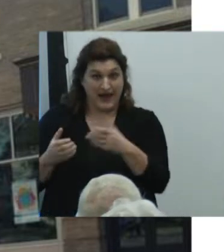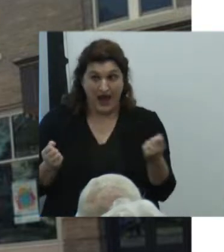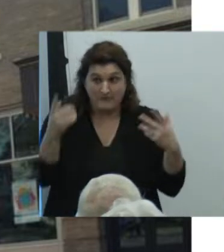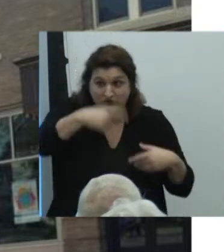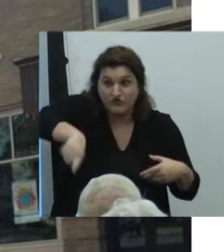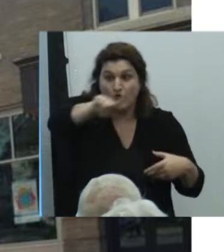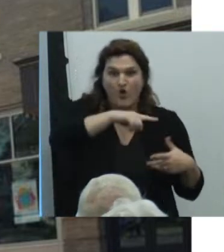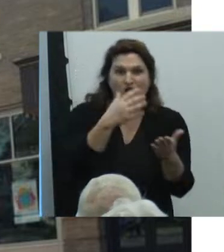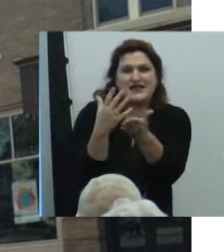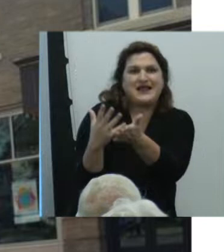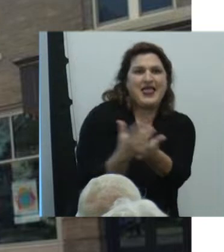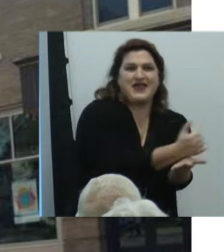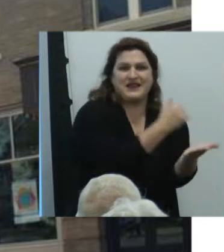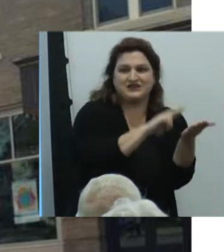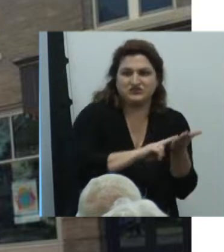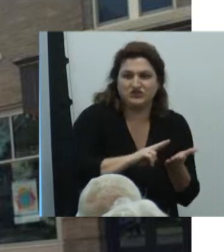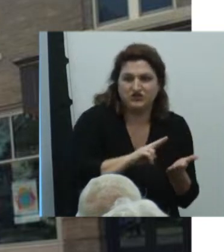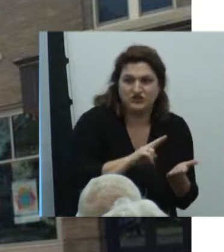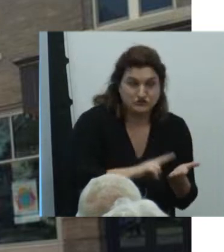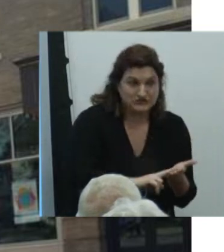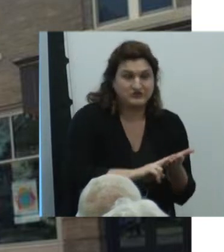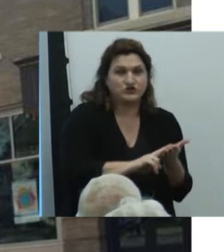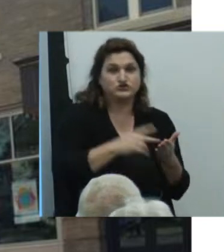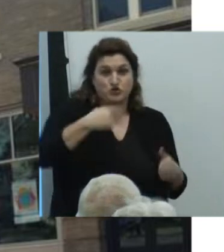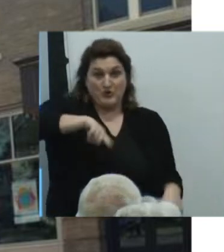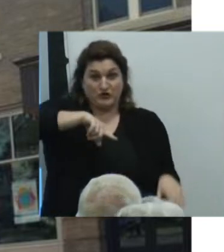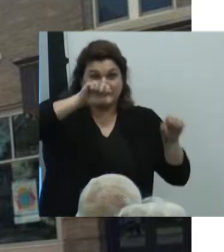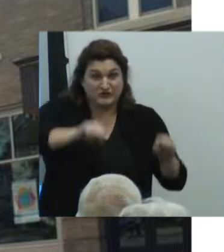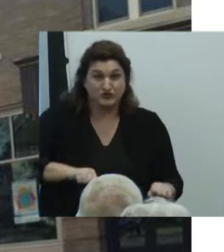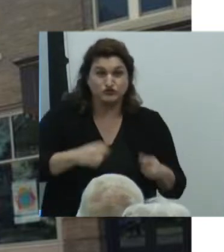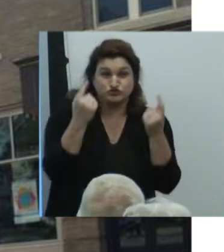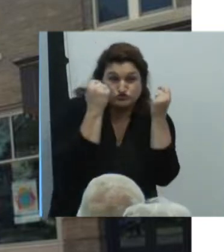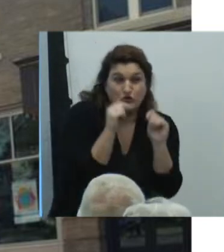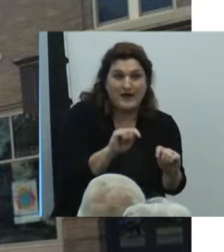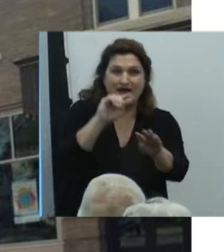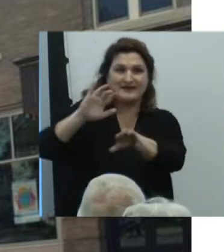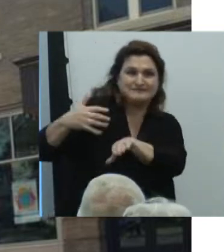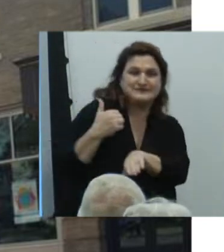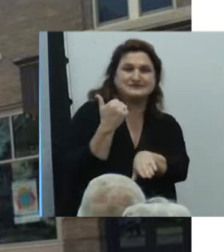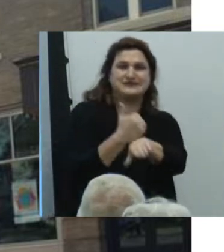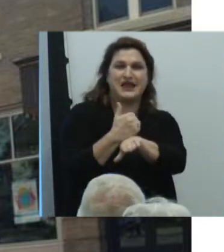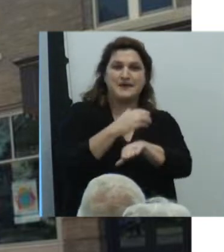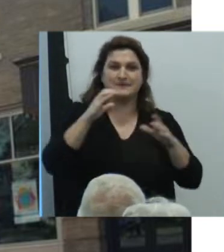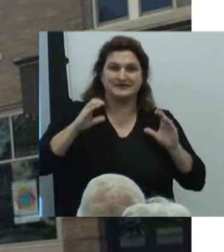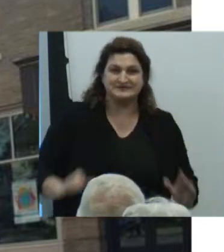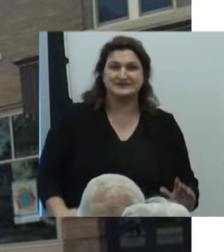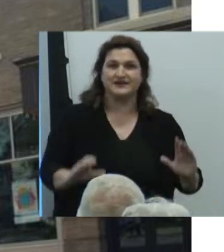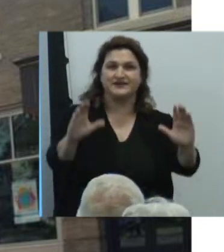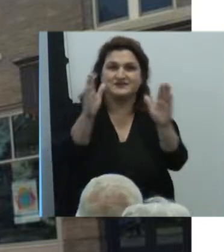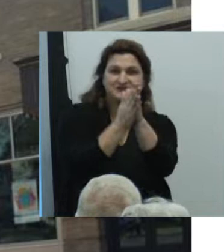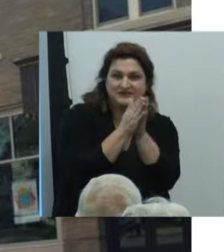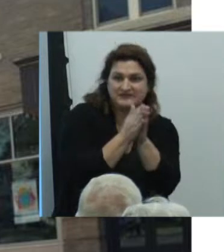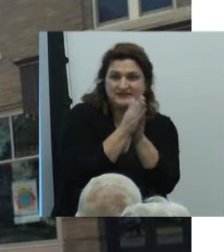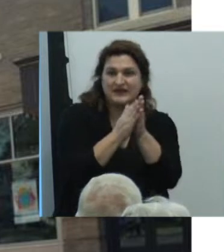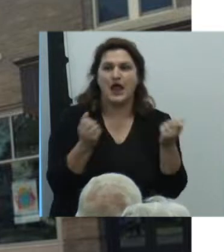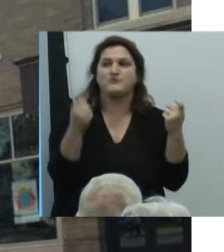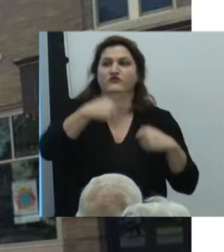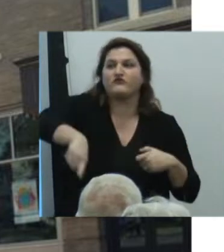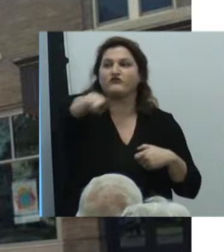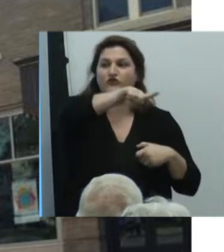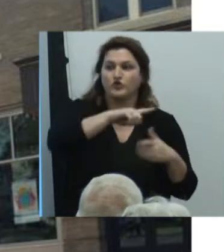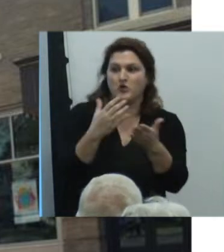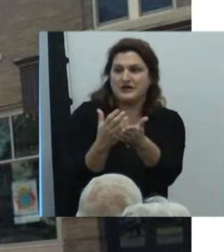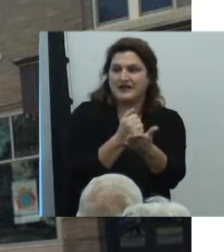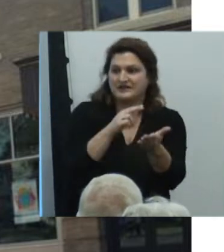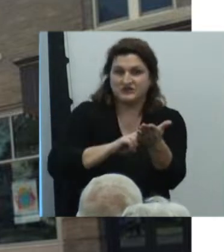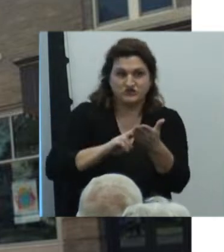signatures so we could try to do a citizen initiative in 2017? We were like, okay, we're going to collect signatures. Everybody's hand up that